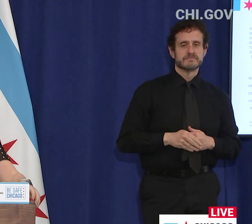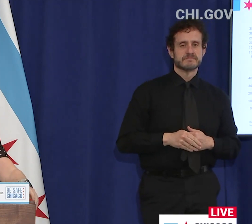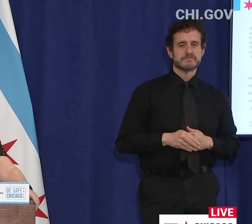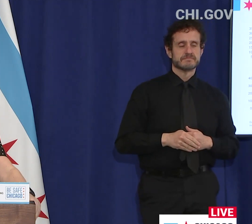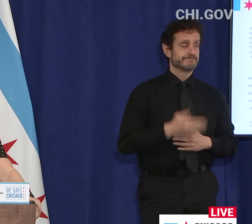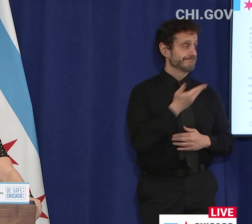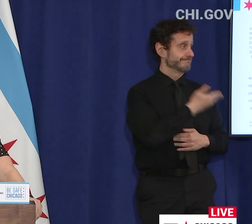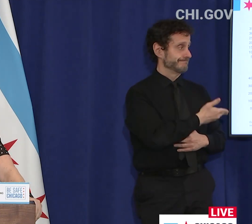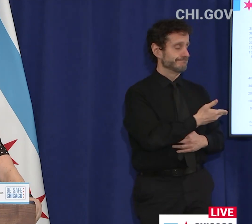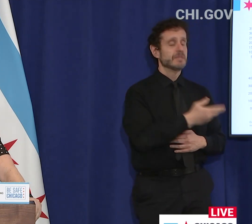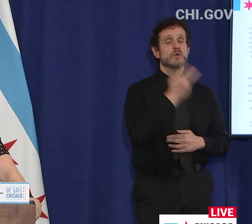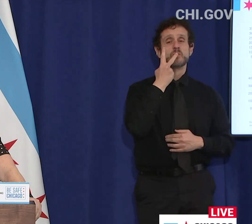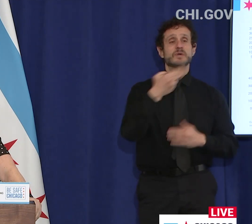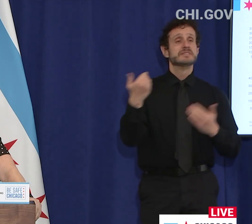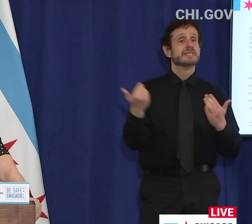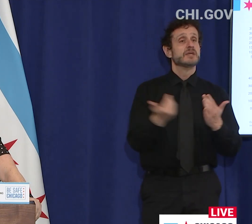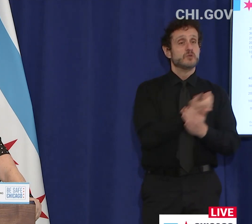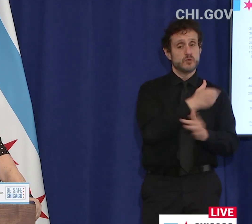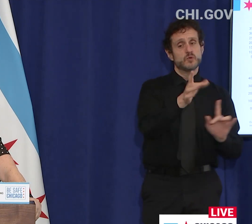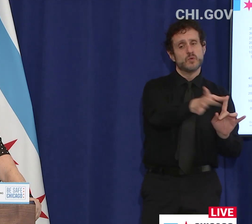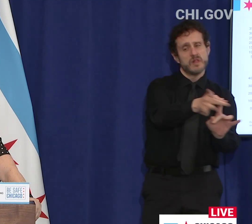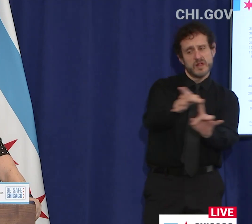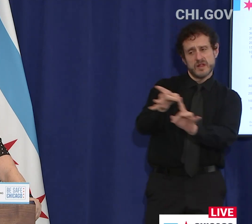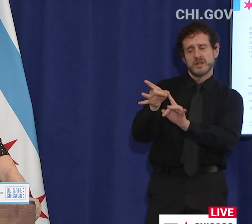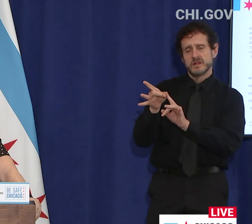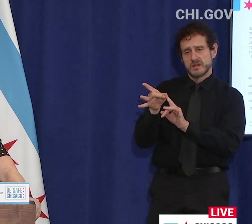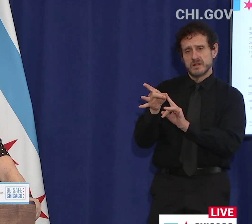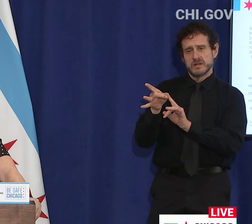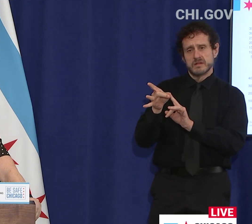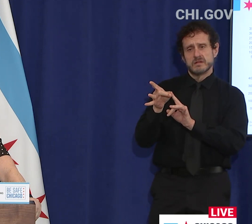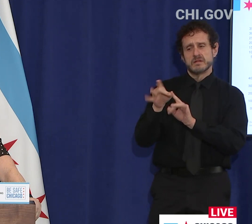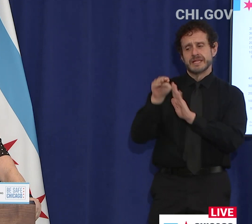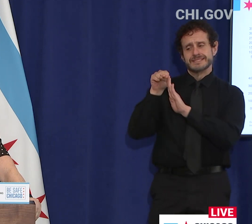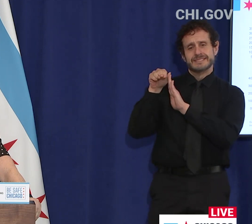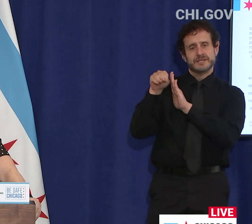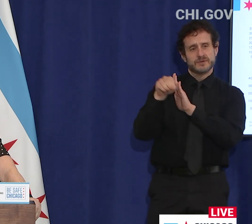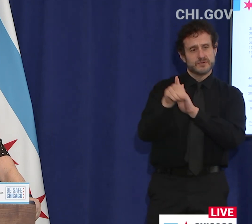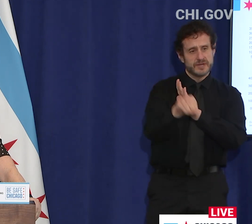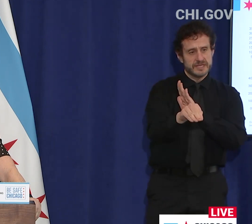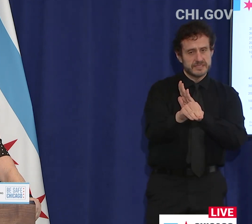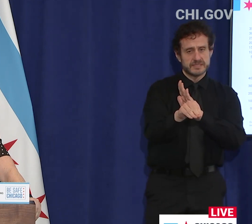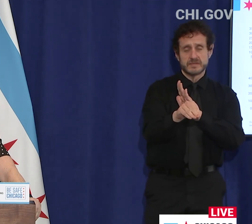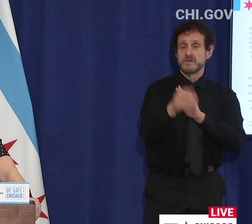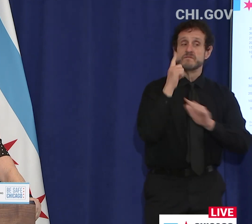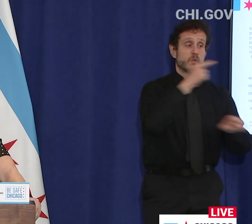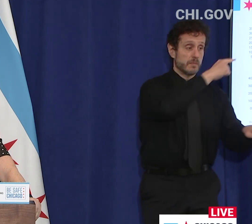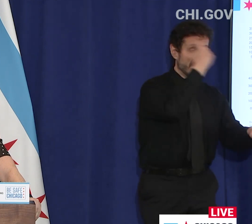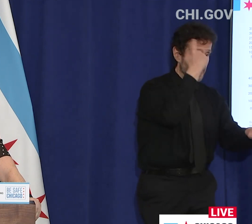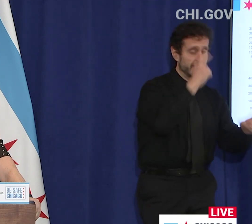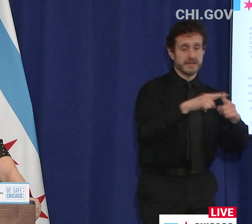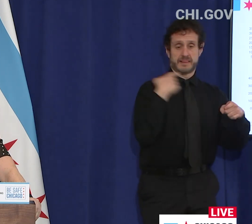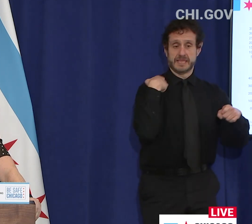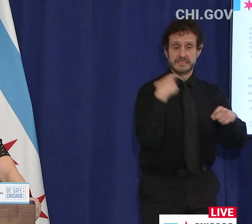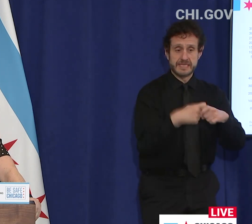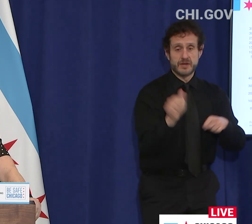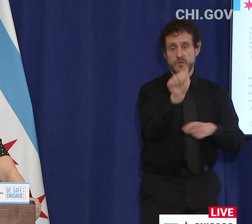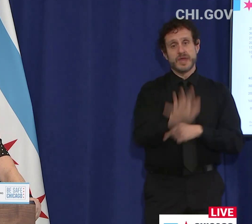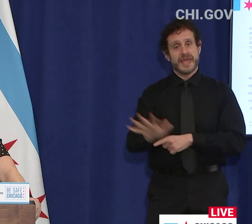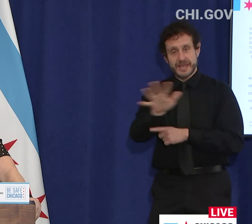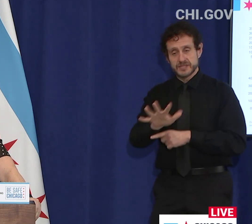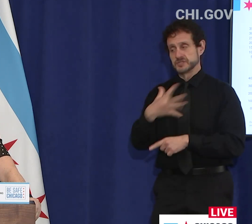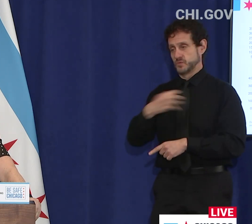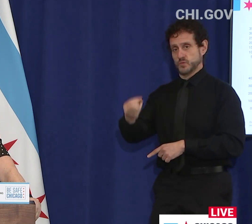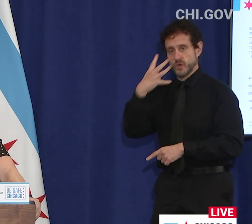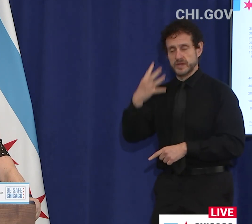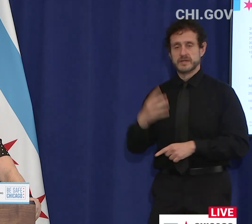Here, we see that new cases continue to decrease across all race ethnicity groups. You'll note in purple, the